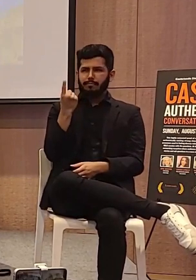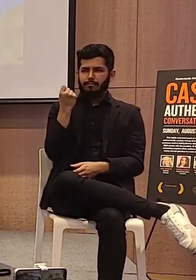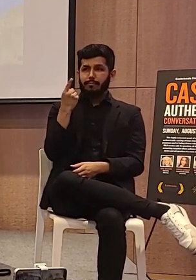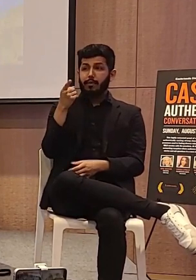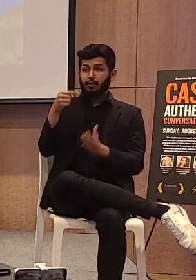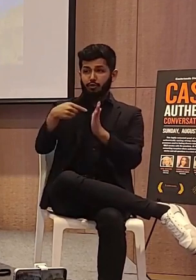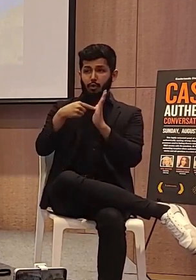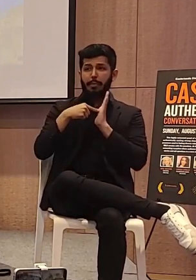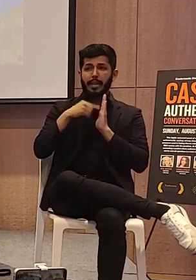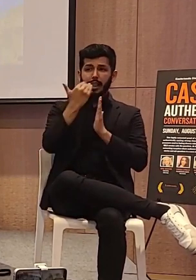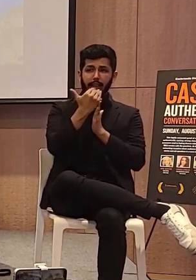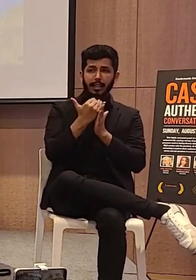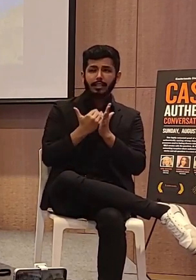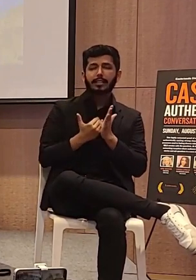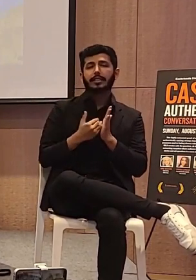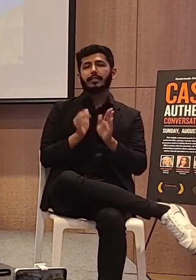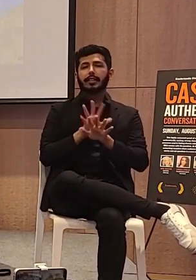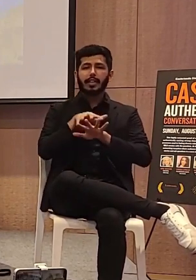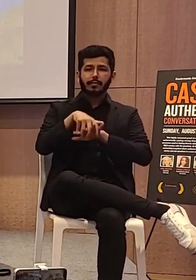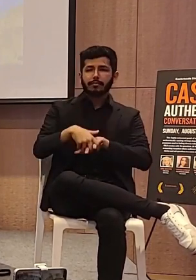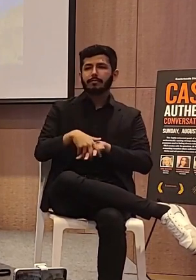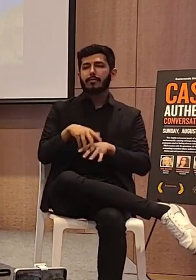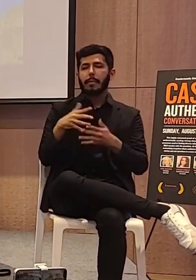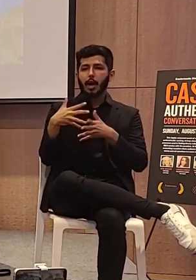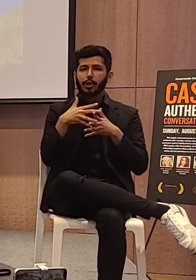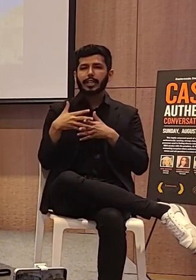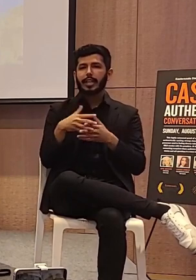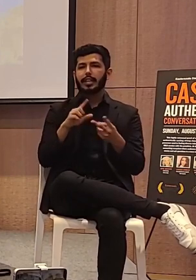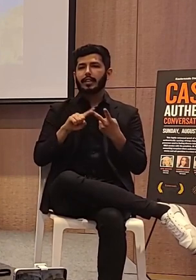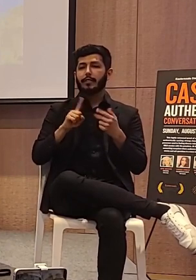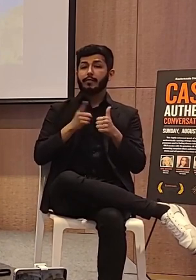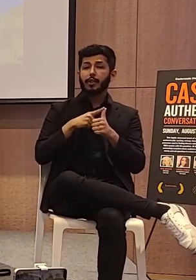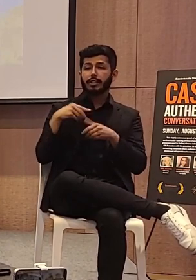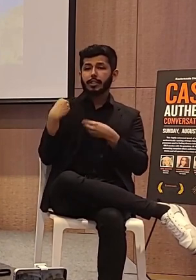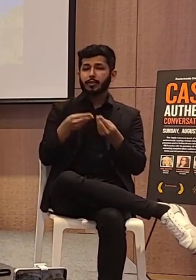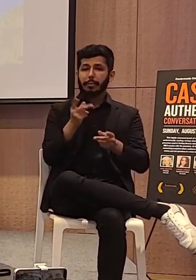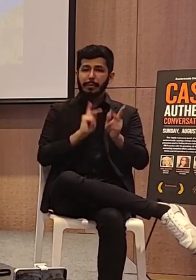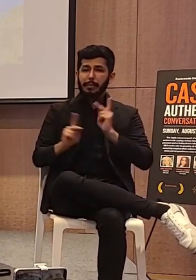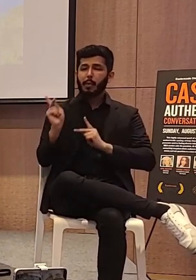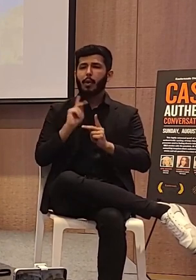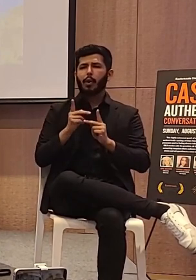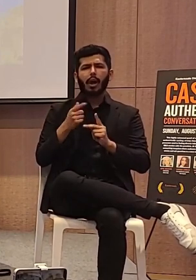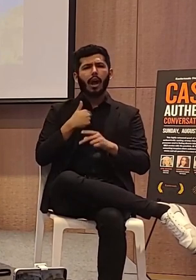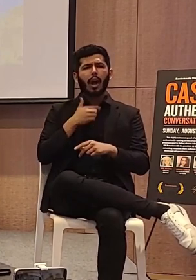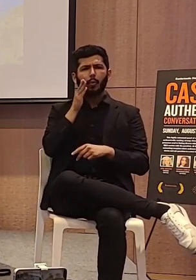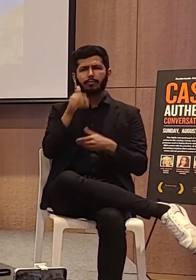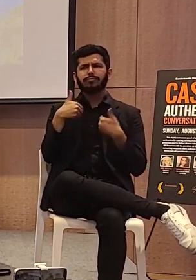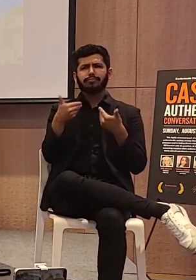Native American or First Nations or Indigenous people that are that, I will more than happy see them.